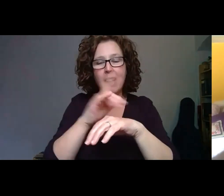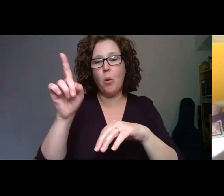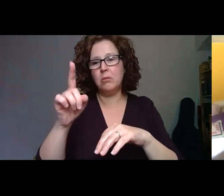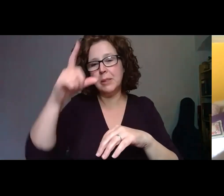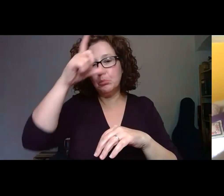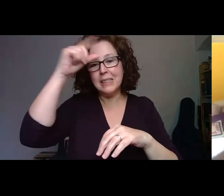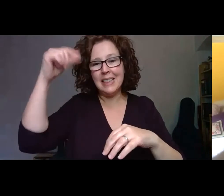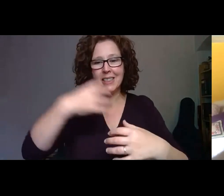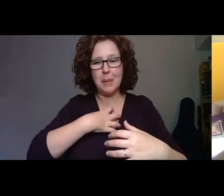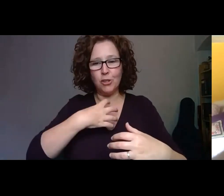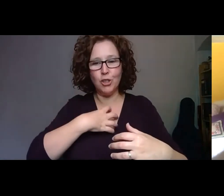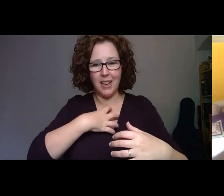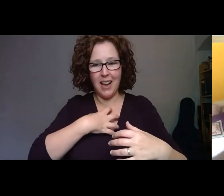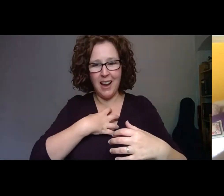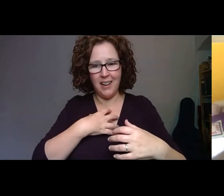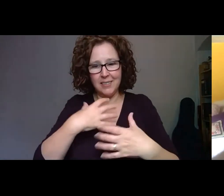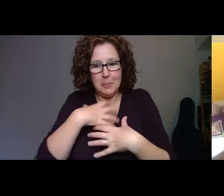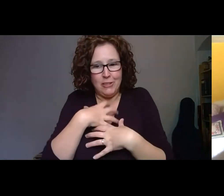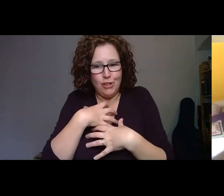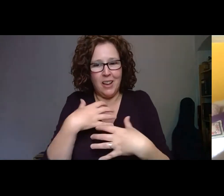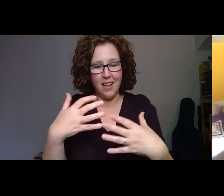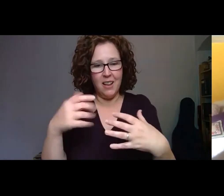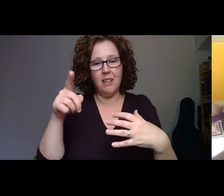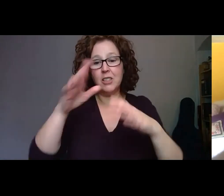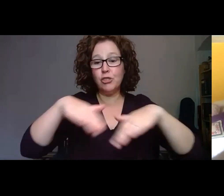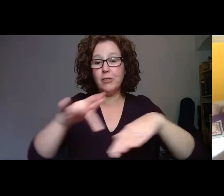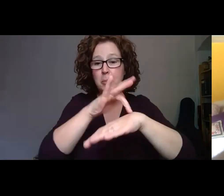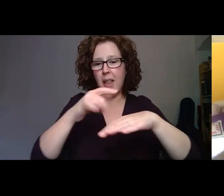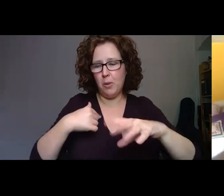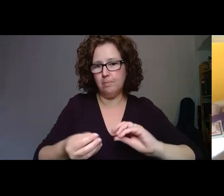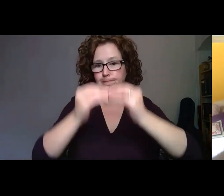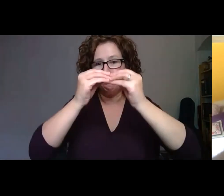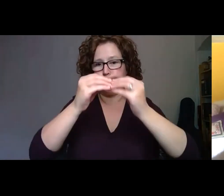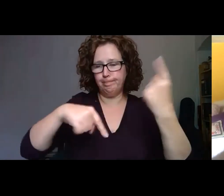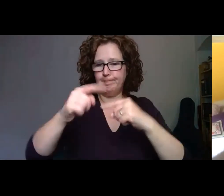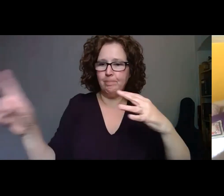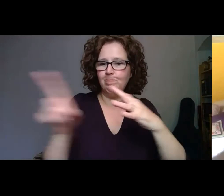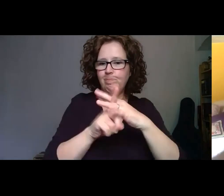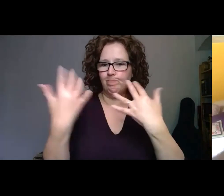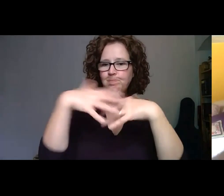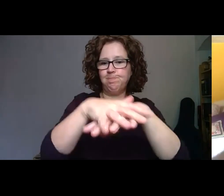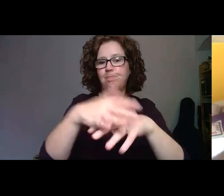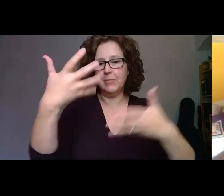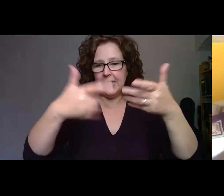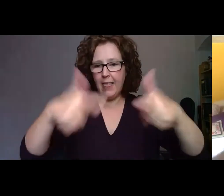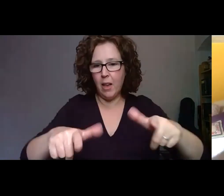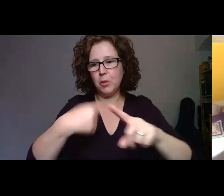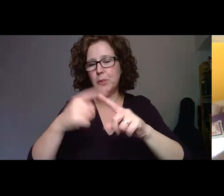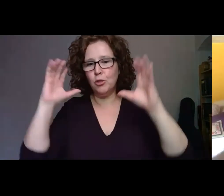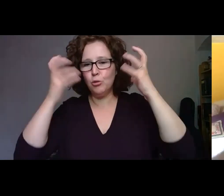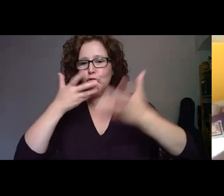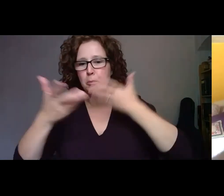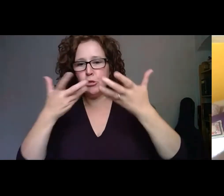the children's play we devised integrating sign language and audio